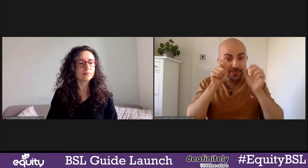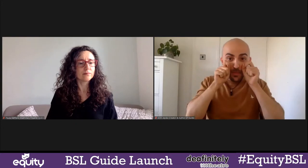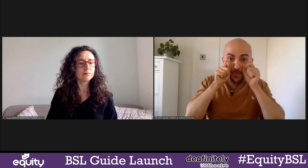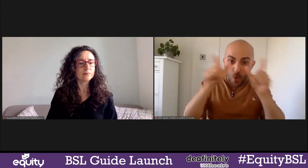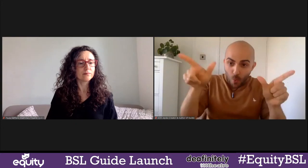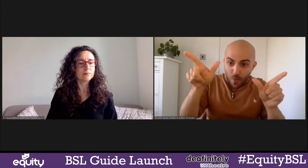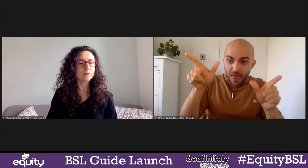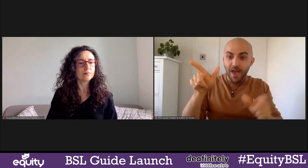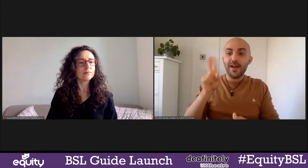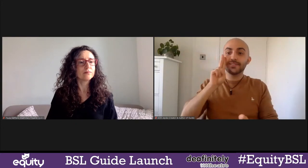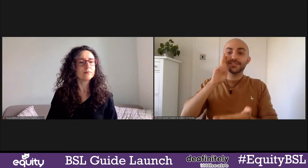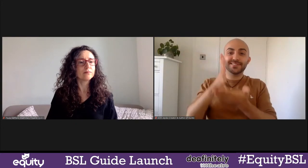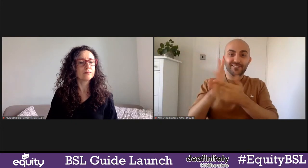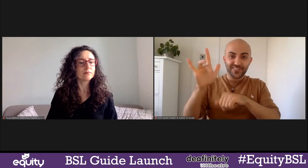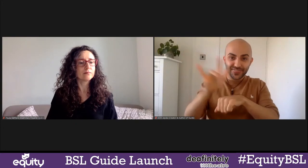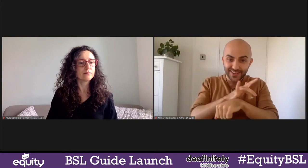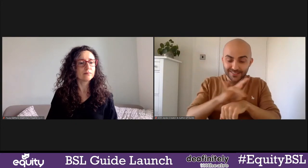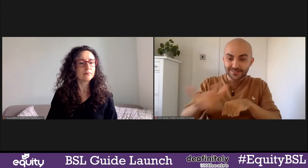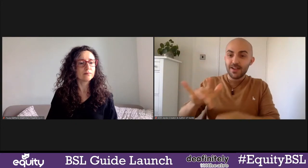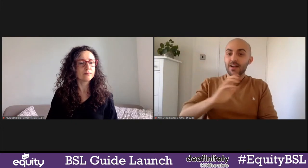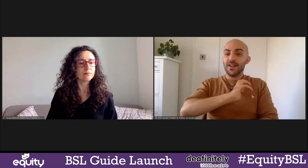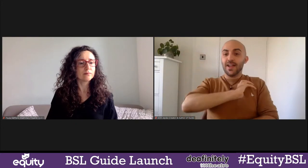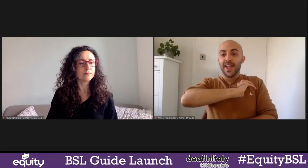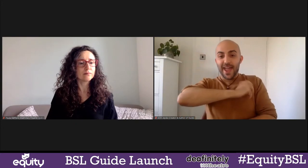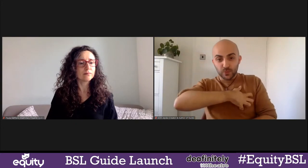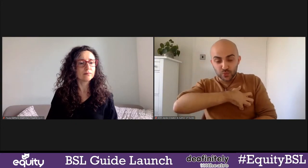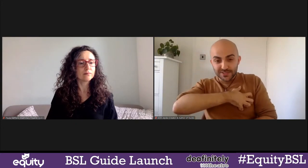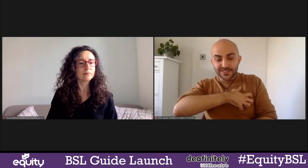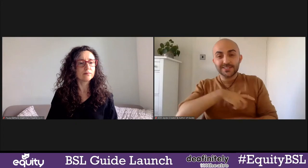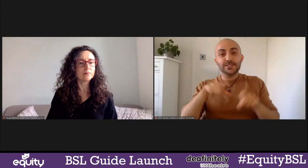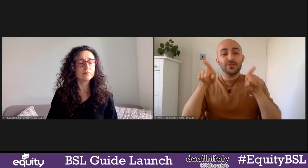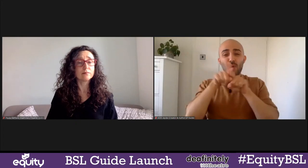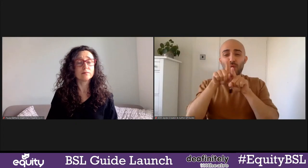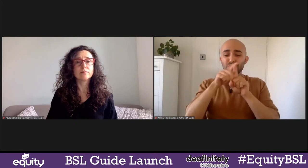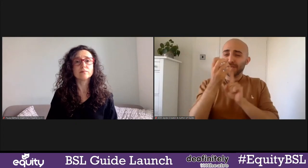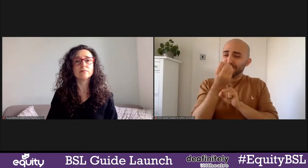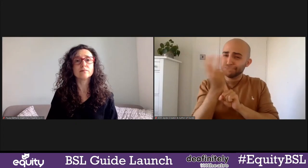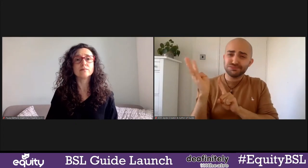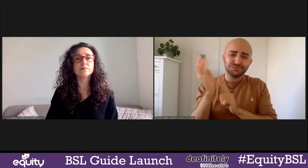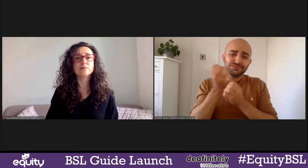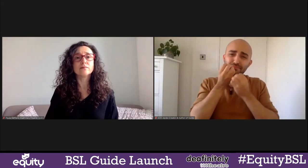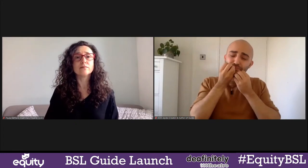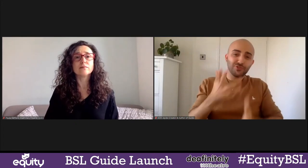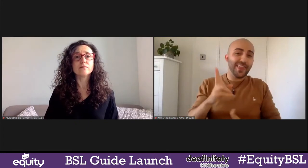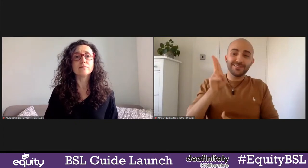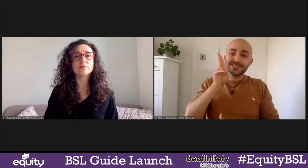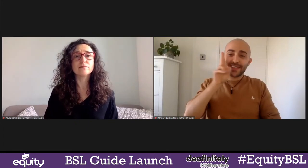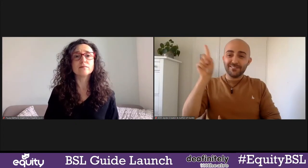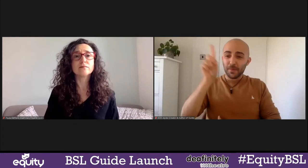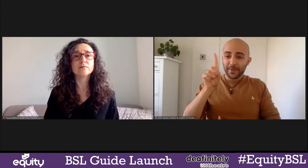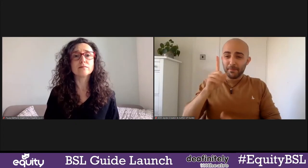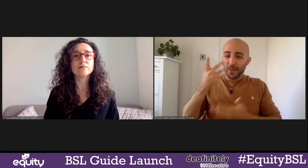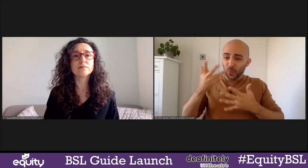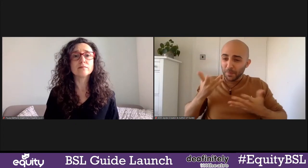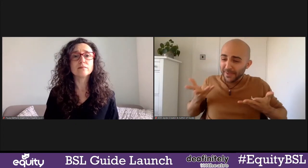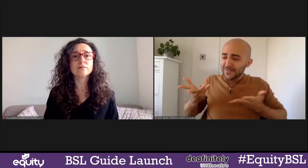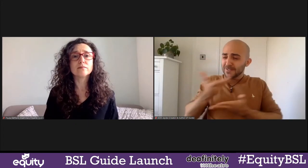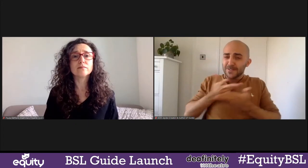guide, that I worked with Pura, with Deafinitely Theatre, with Equity, and also a number of brilliant